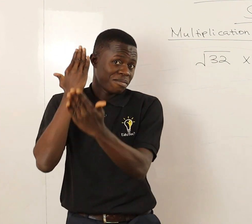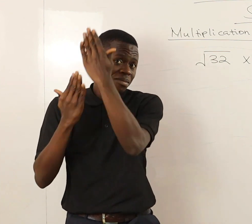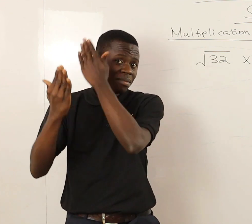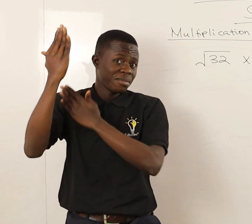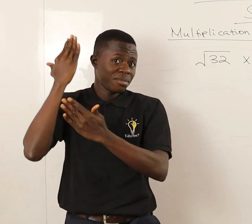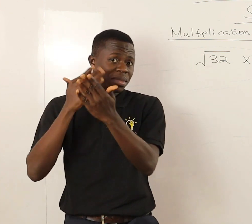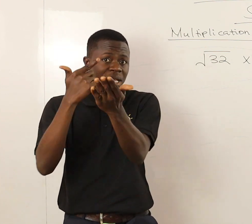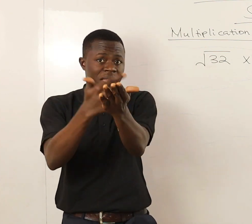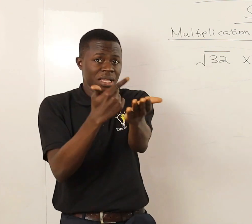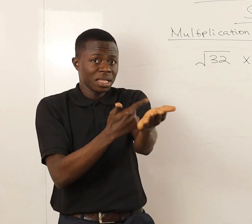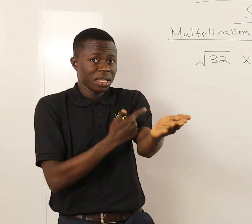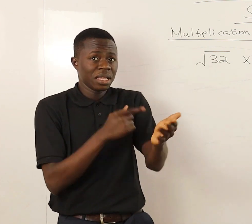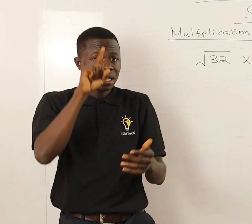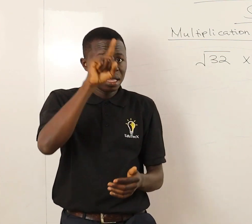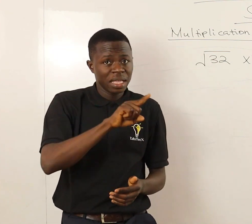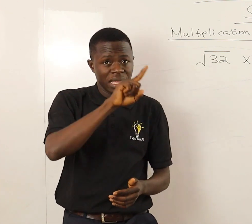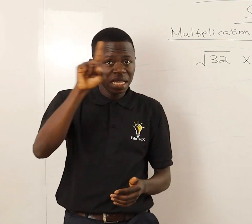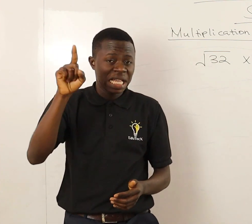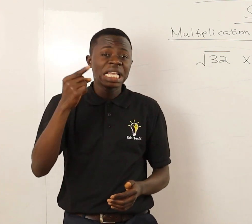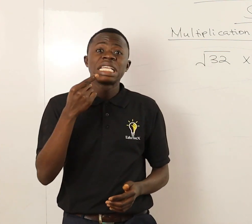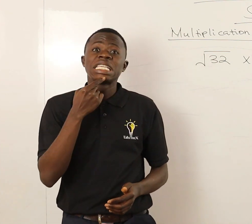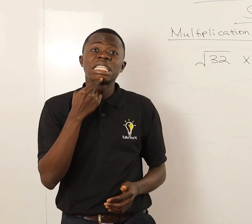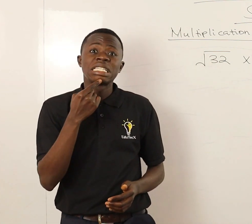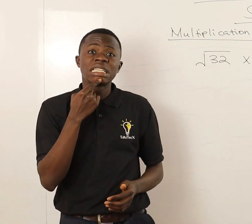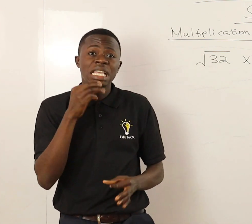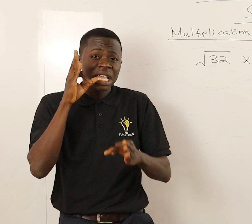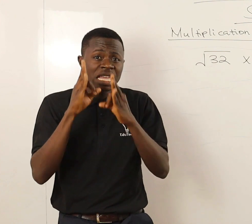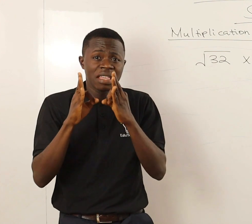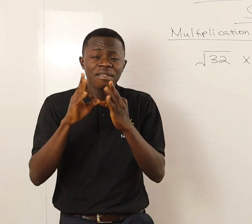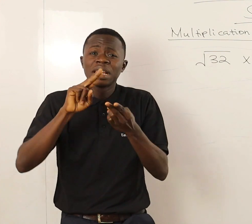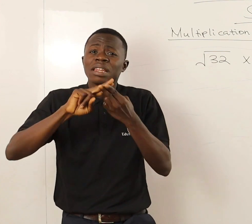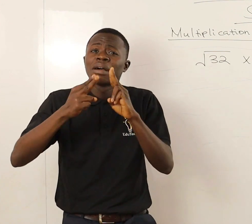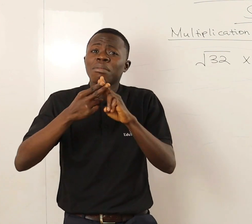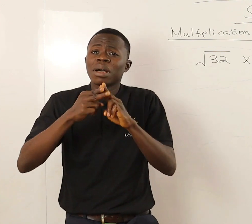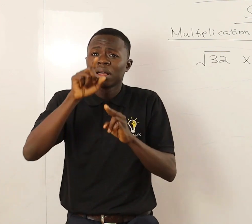that whenever you are given a complex set, what do?